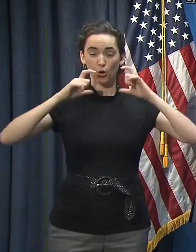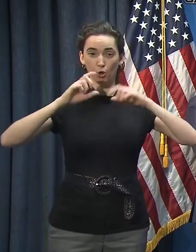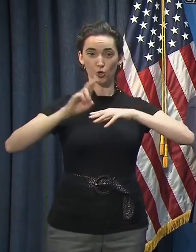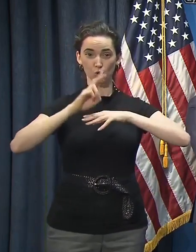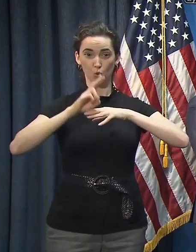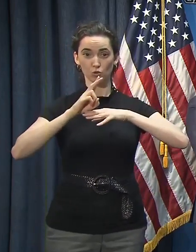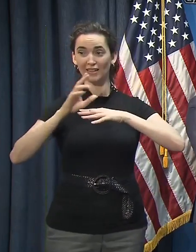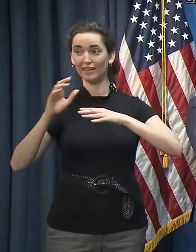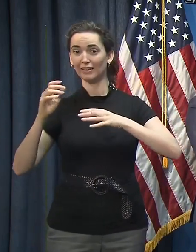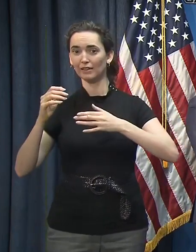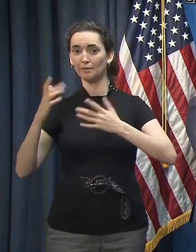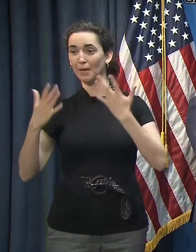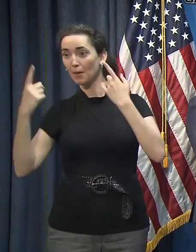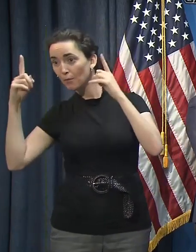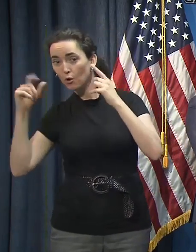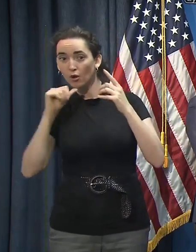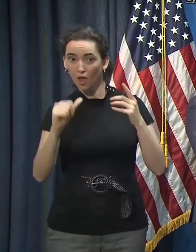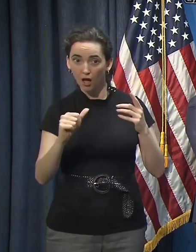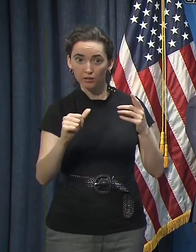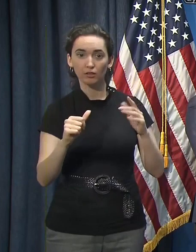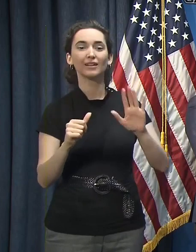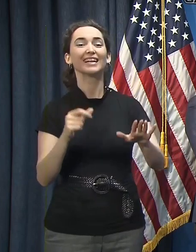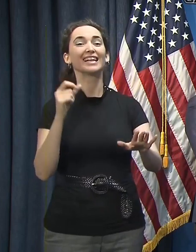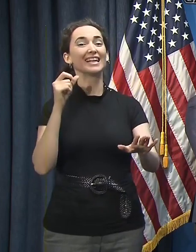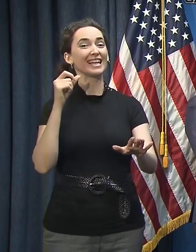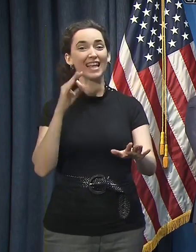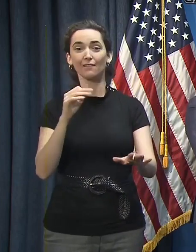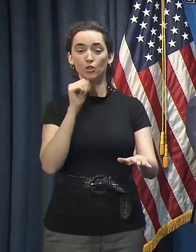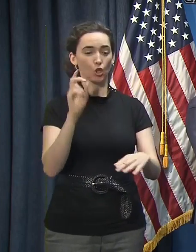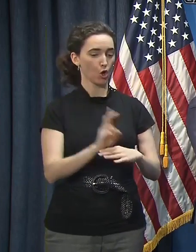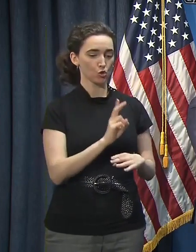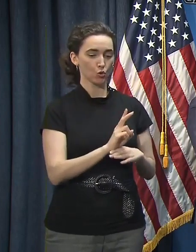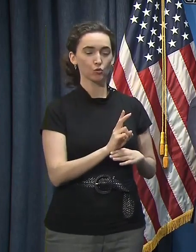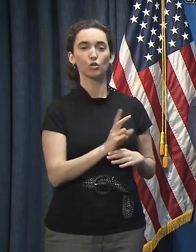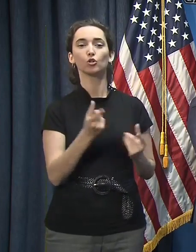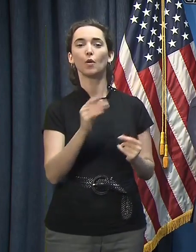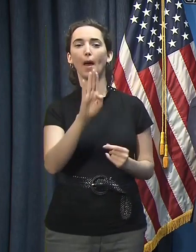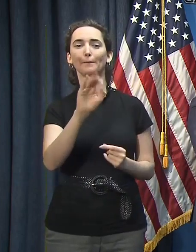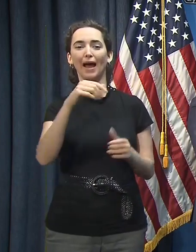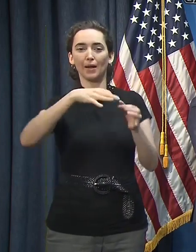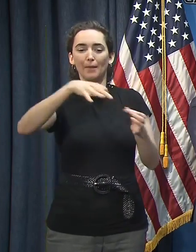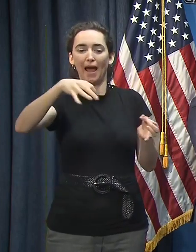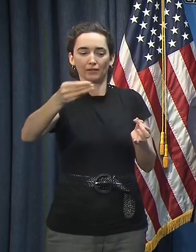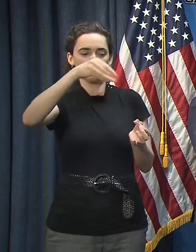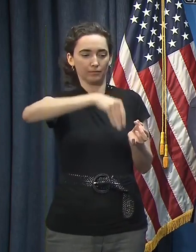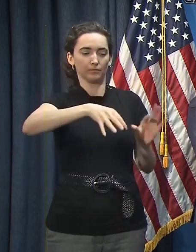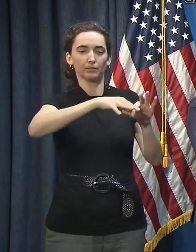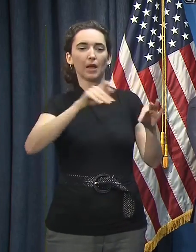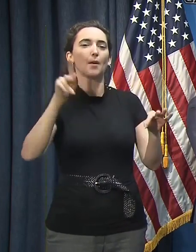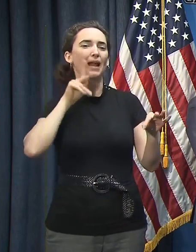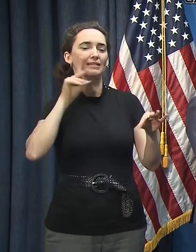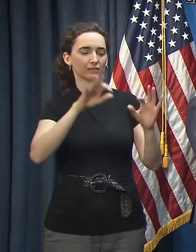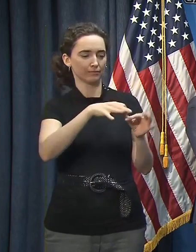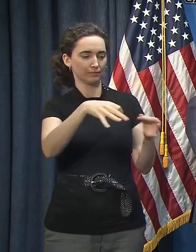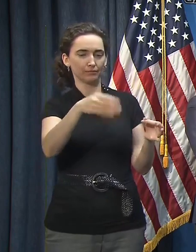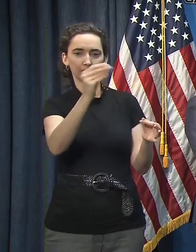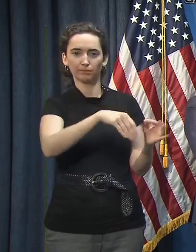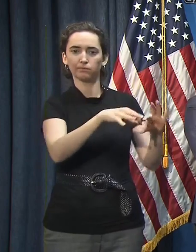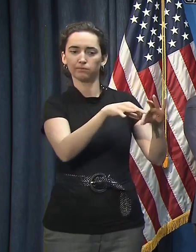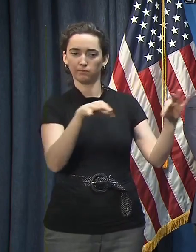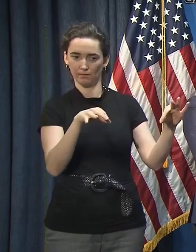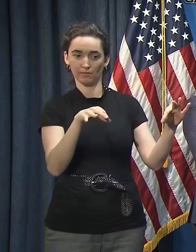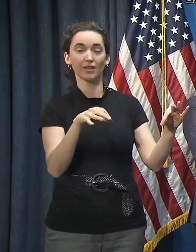less effective. When you're not wearing your mask, we recommend that you do store it in a bag. Here I've got a clear plastic bag, and I have my